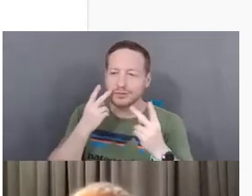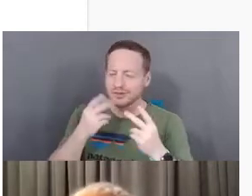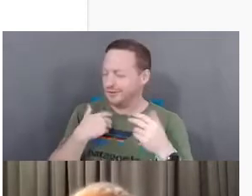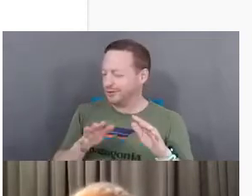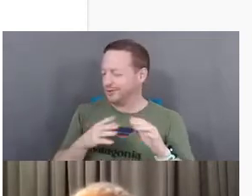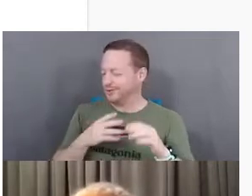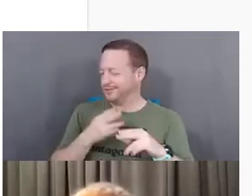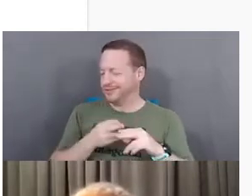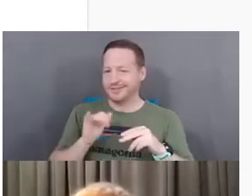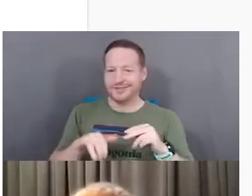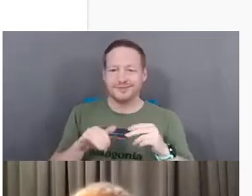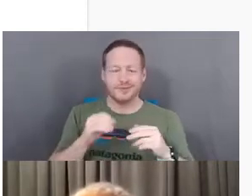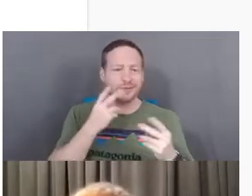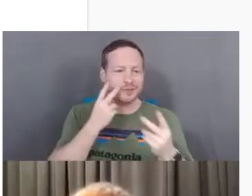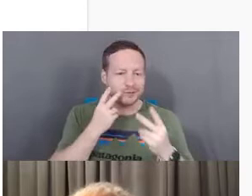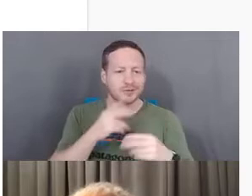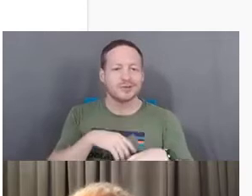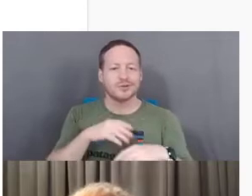third word was: visibility, transparency.